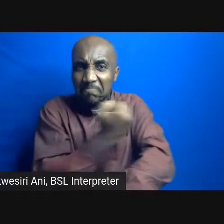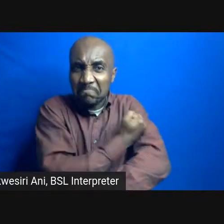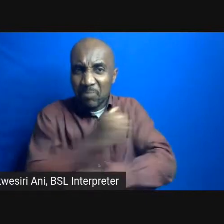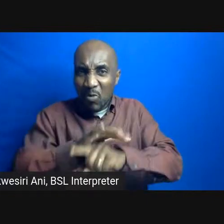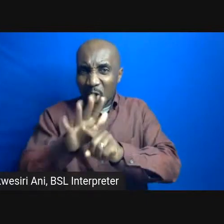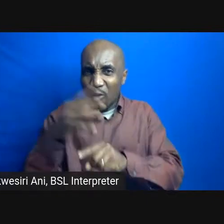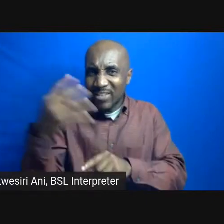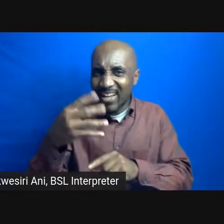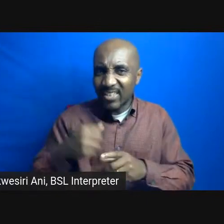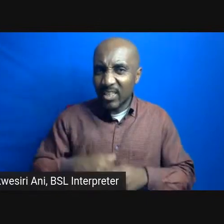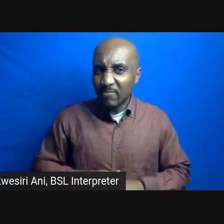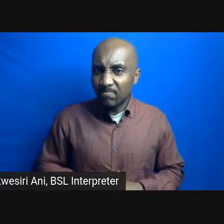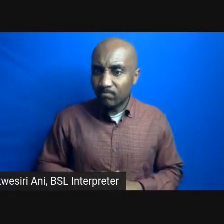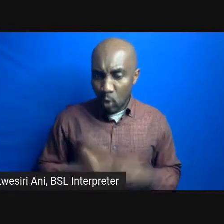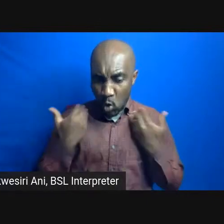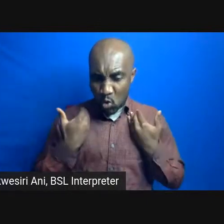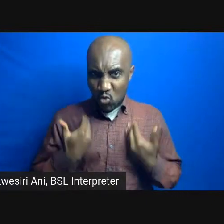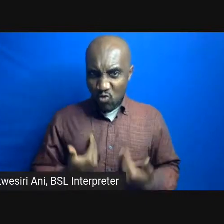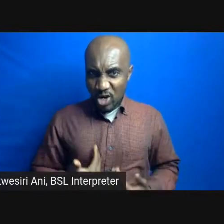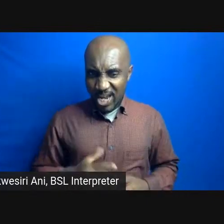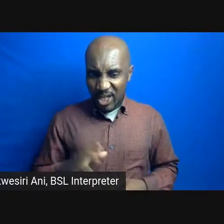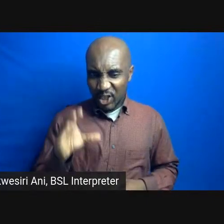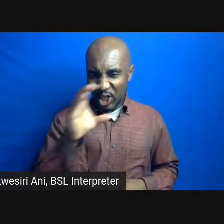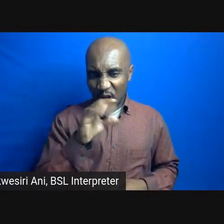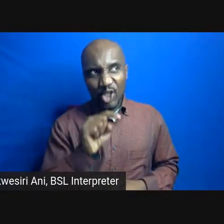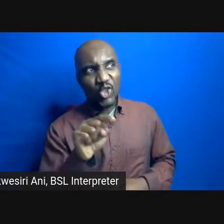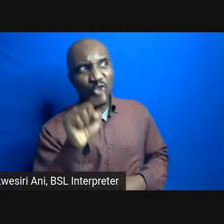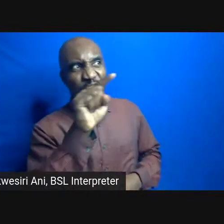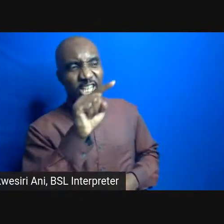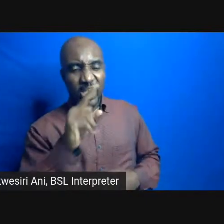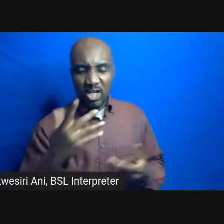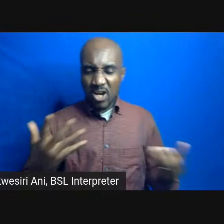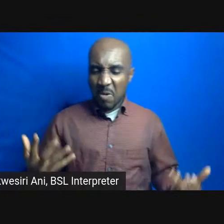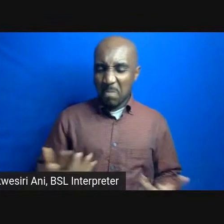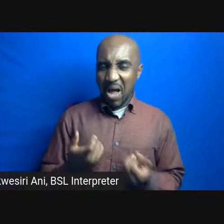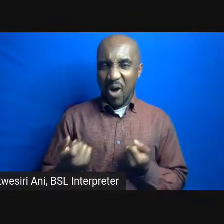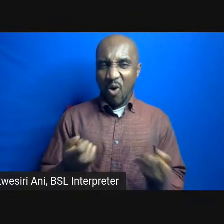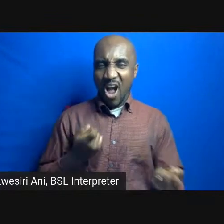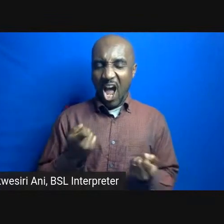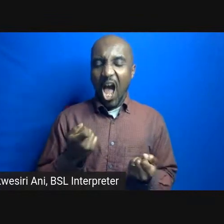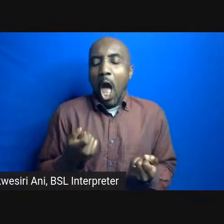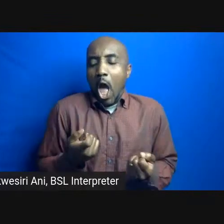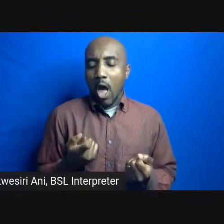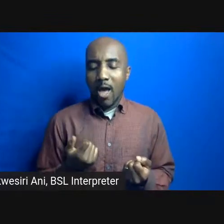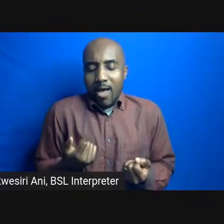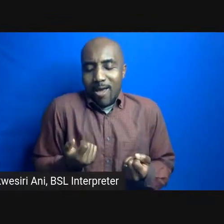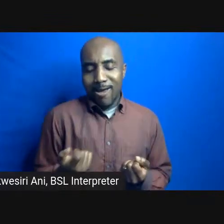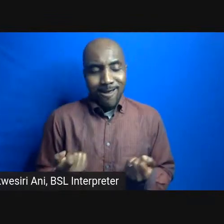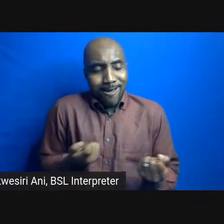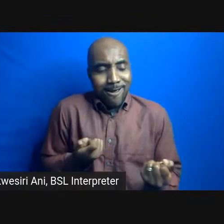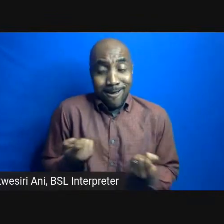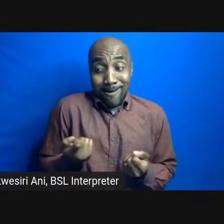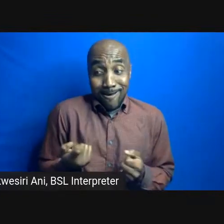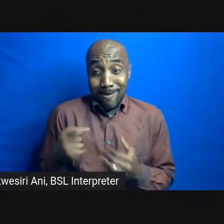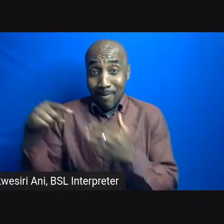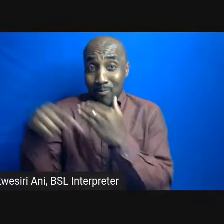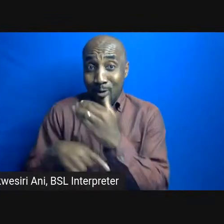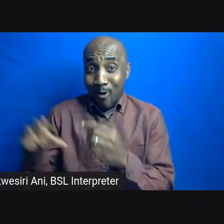vaccine, rich countries are using their market power to direct doses away from poor